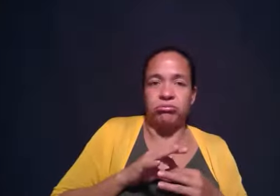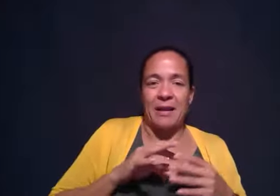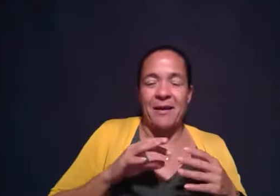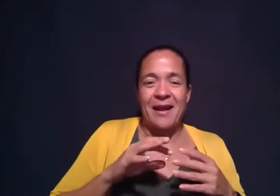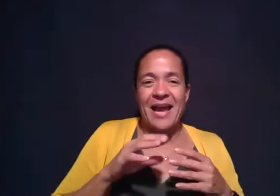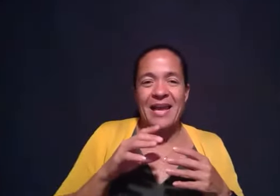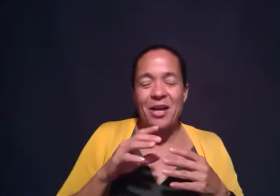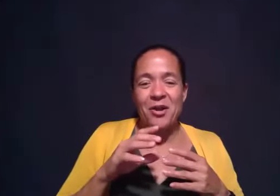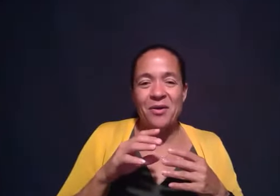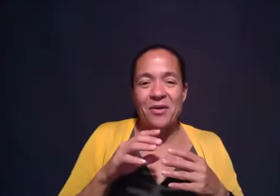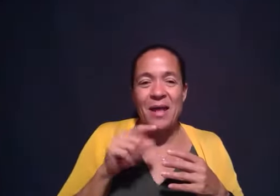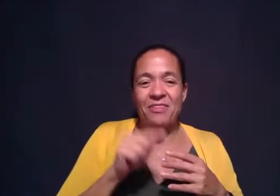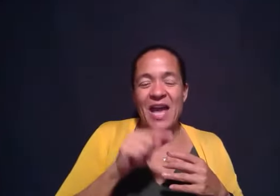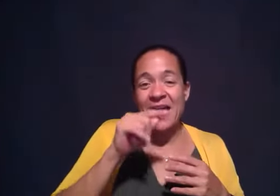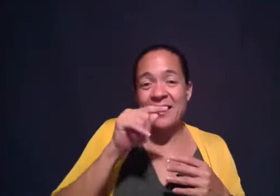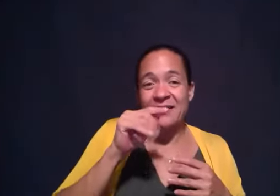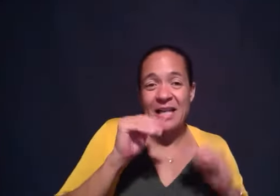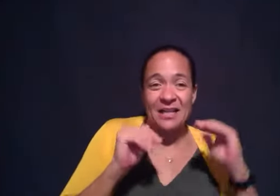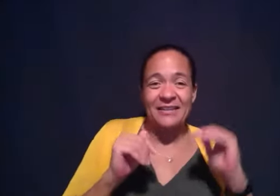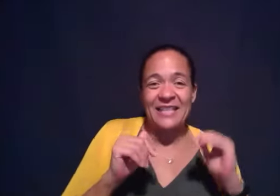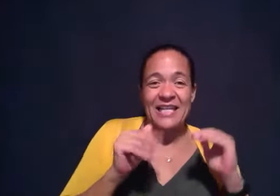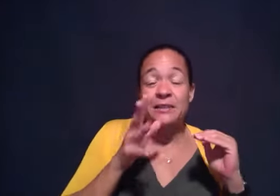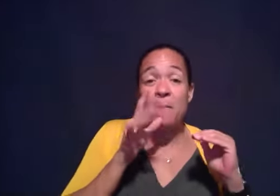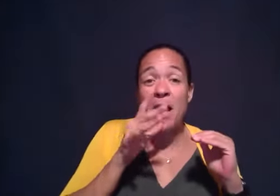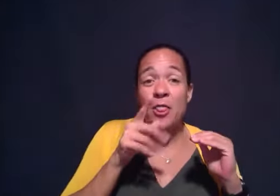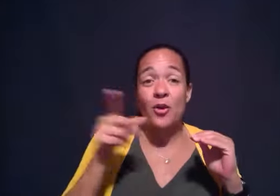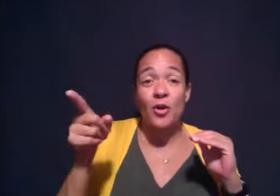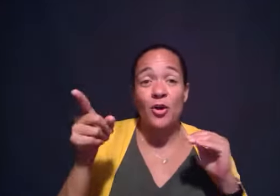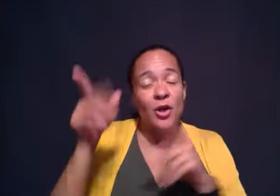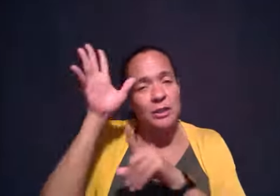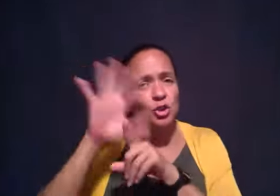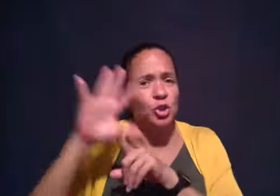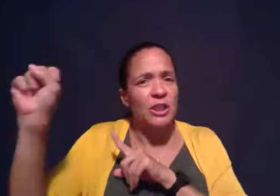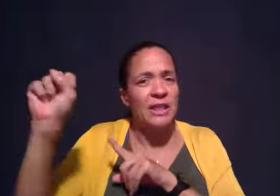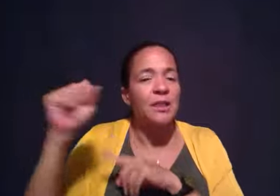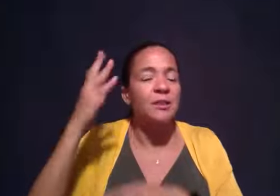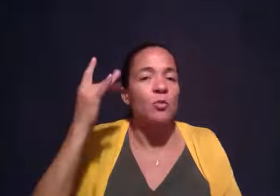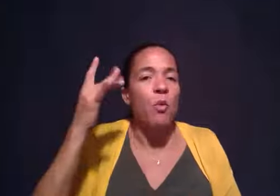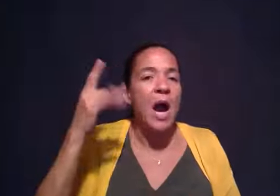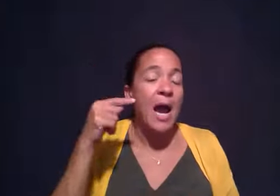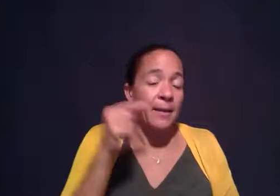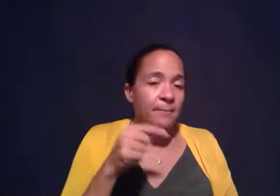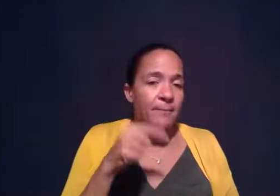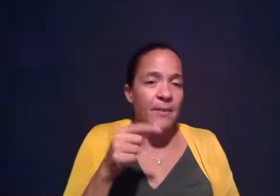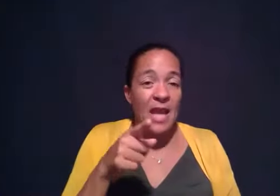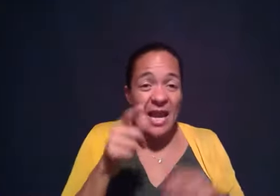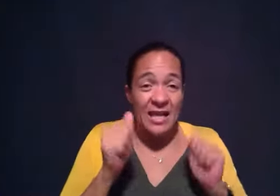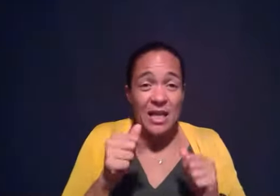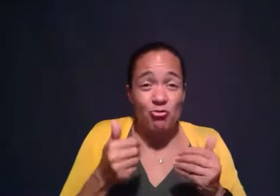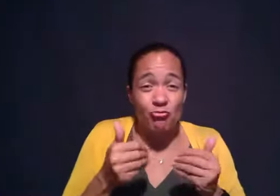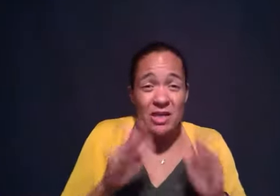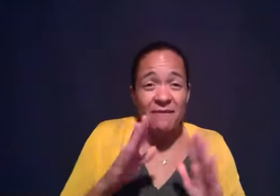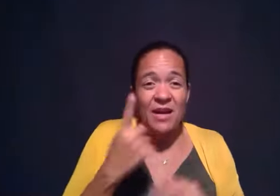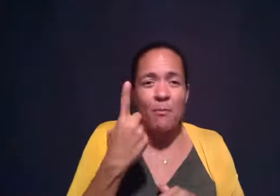And this kid's mom was a genius, because she said, "Can you give it up 1 inch at a time?" And every morning they would